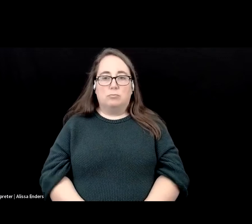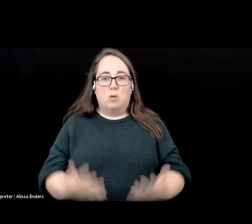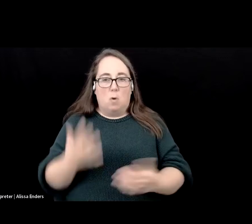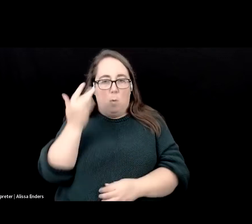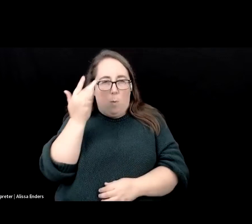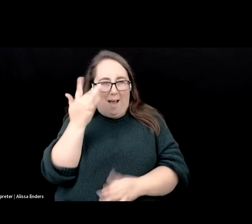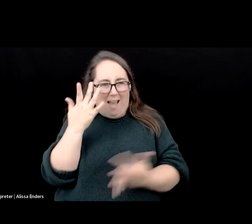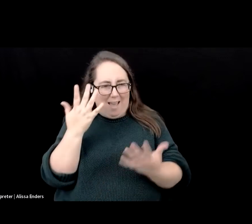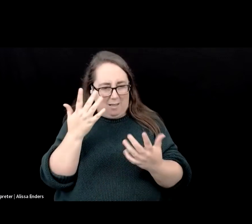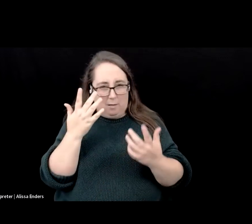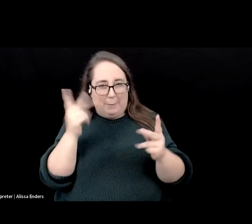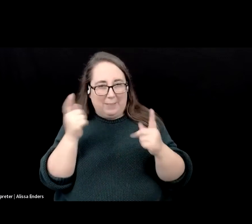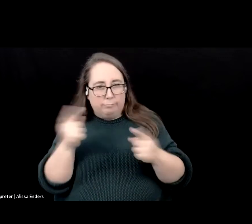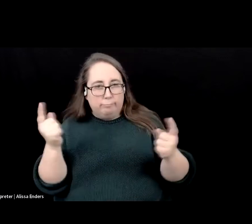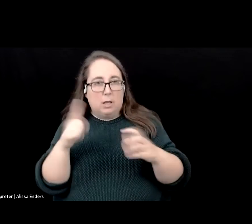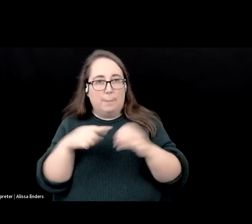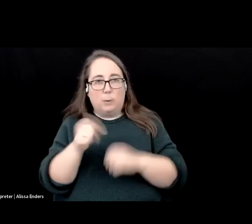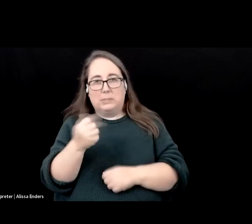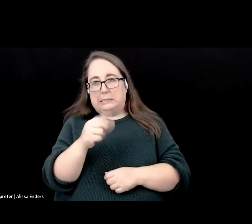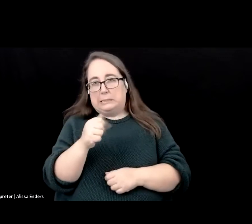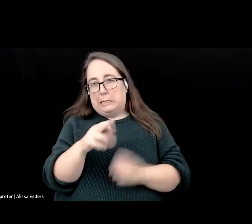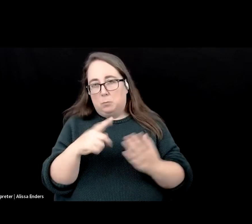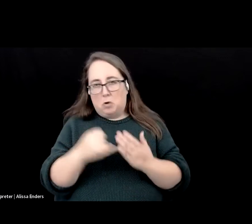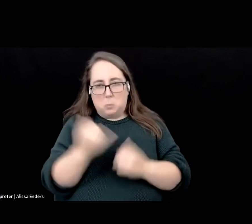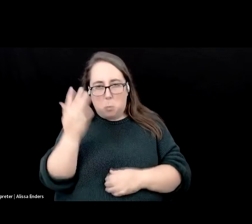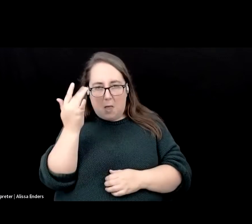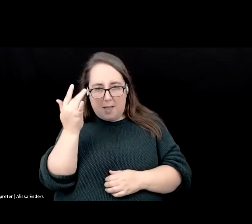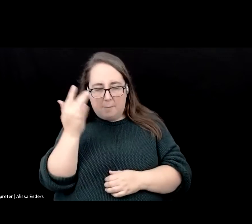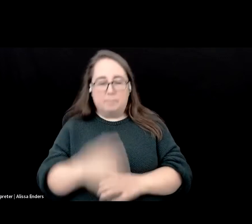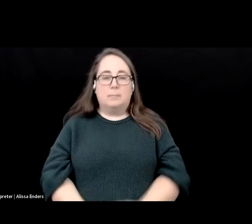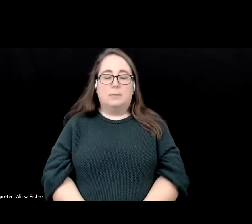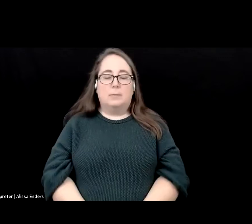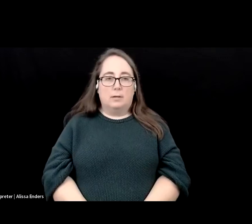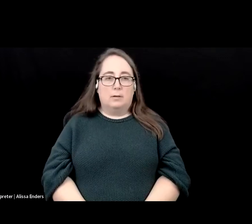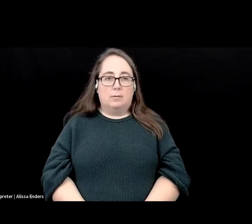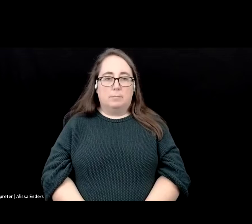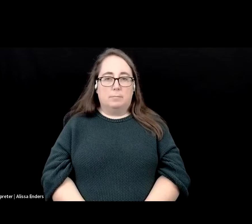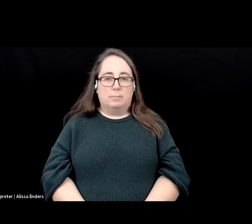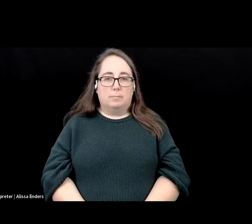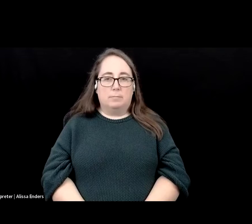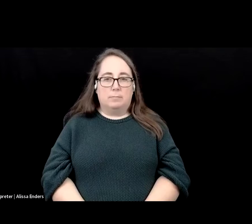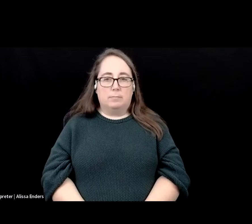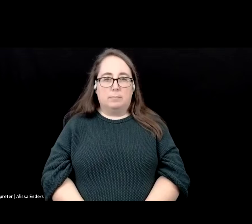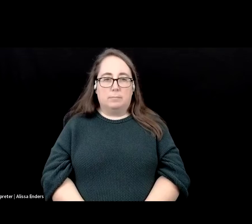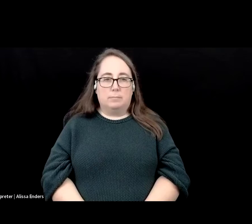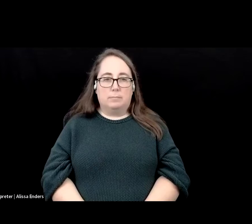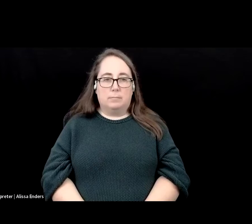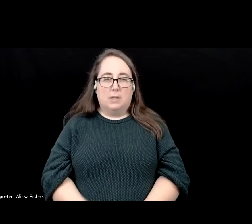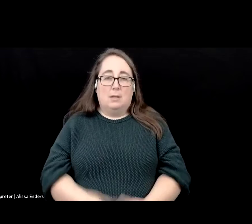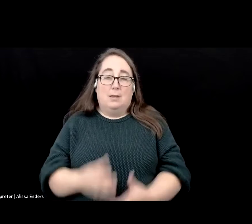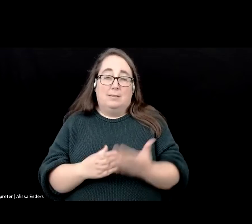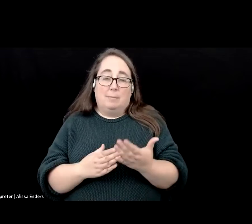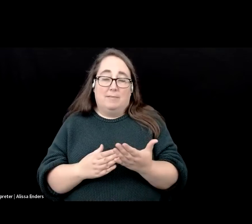so controversial about the 1619 project? Well, I would argue that some of it is just bad faith arguing